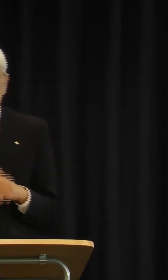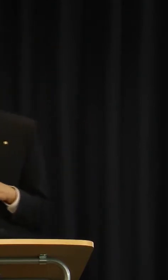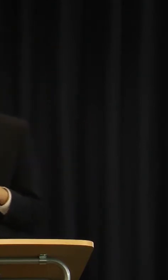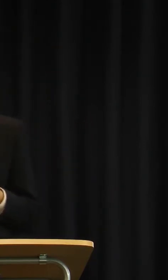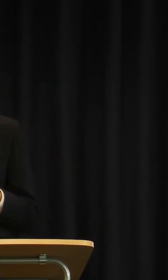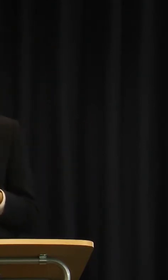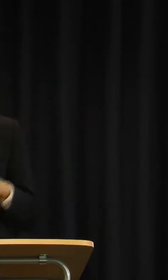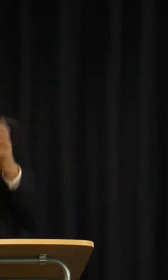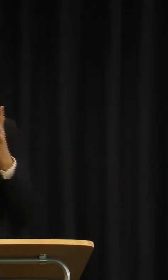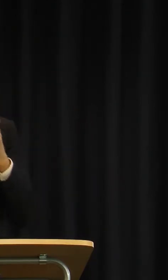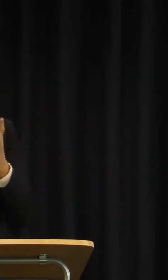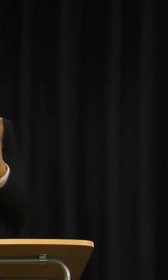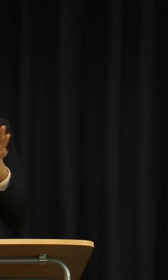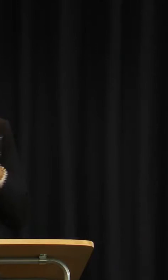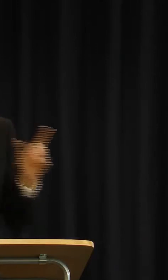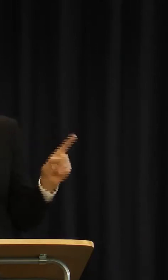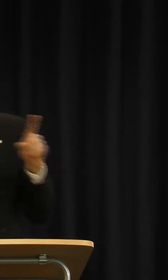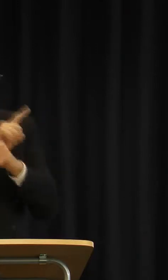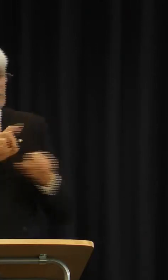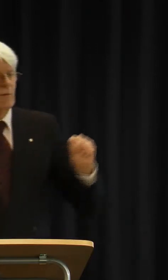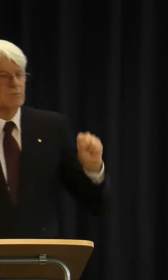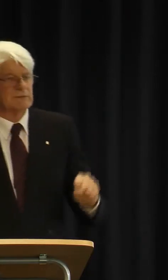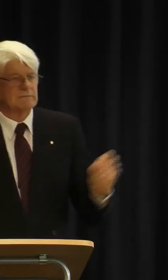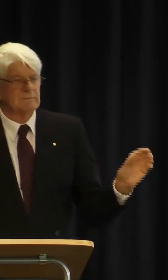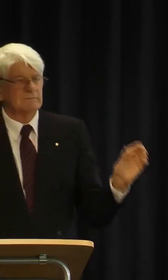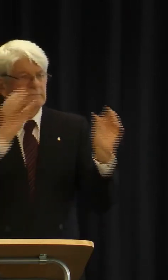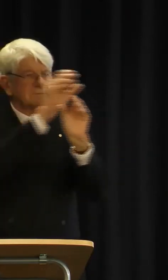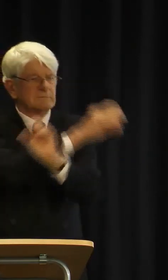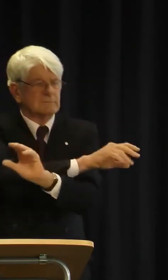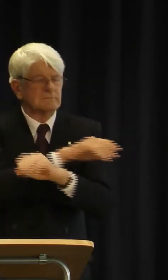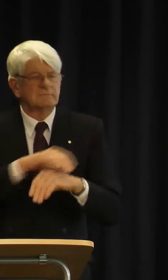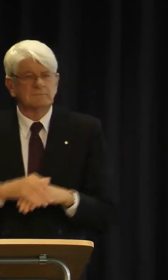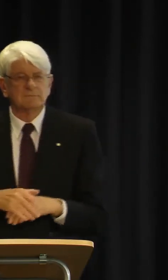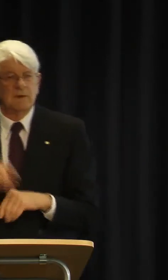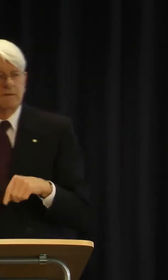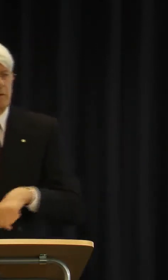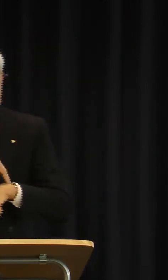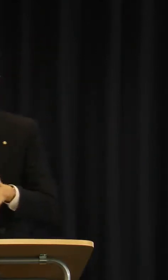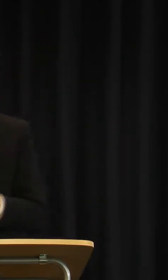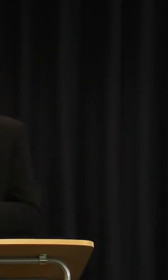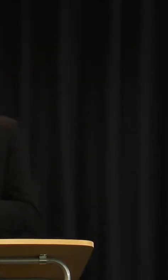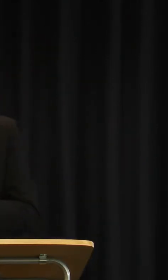and John's involvement in CISS and the change of presidents to ICSD.